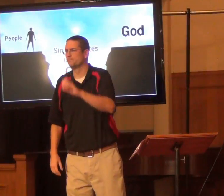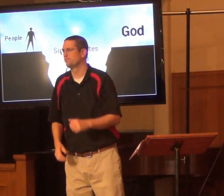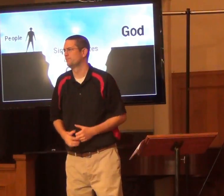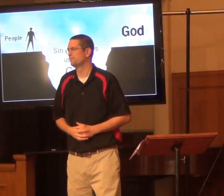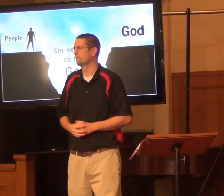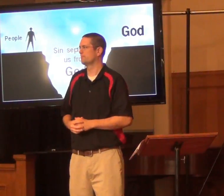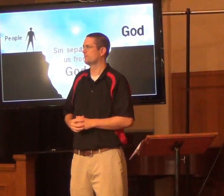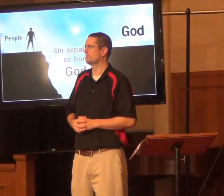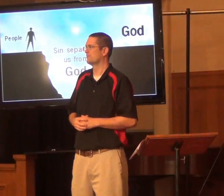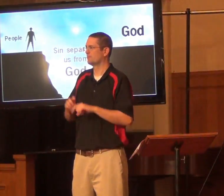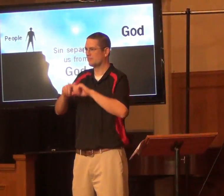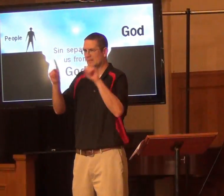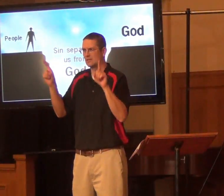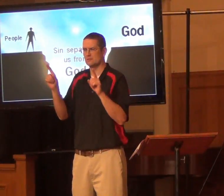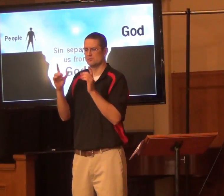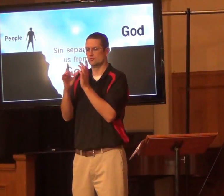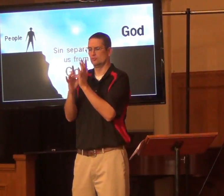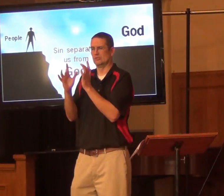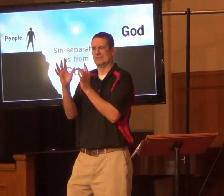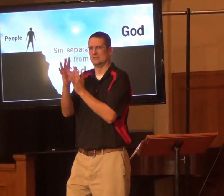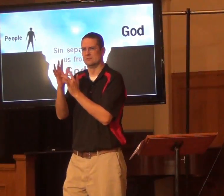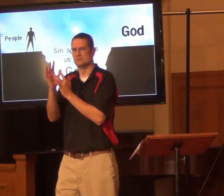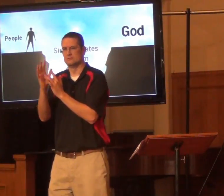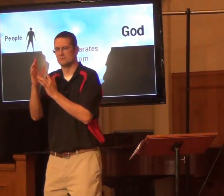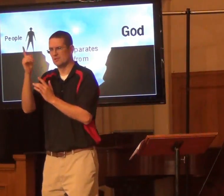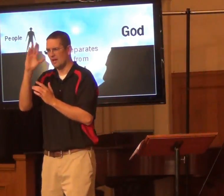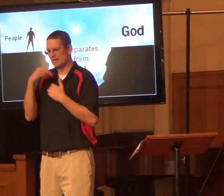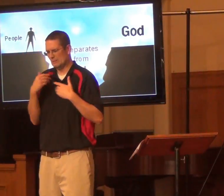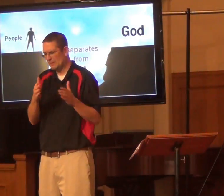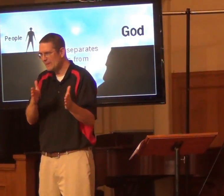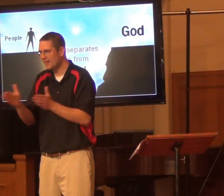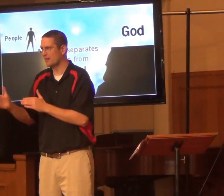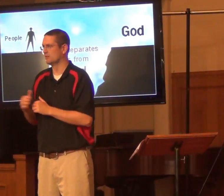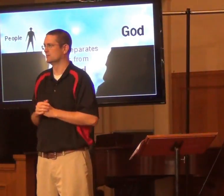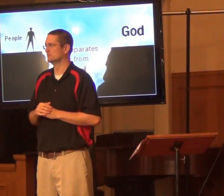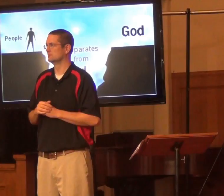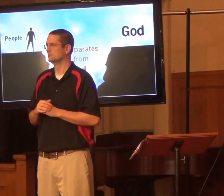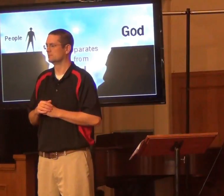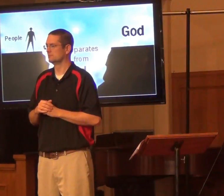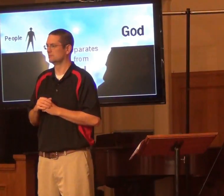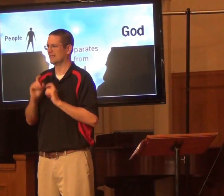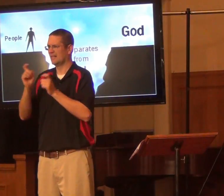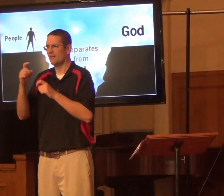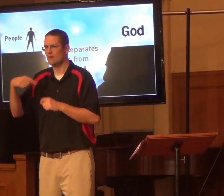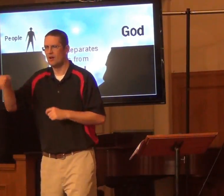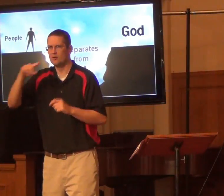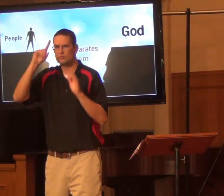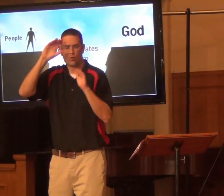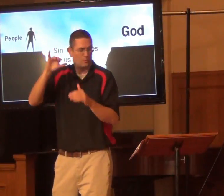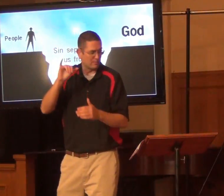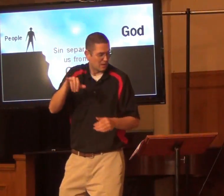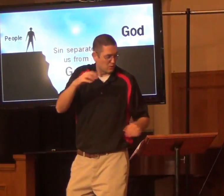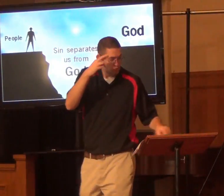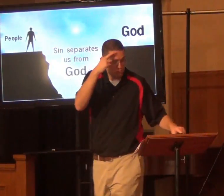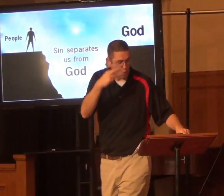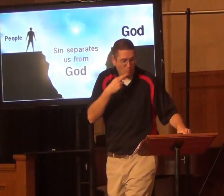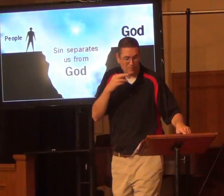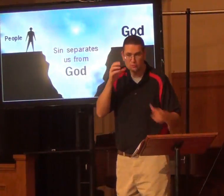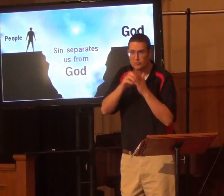We're without hope. But God had a plan. He gave us hope.